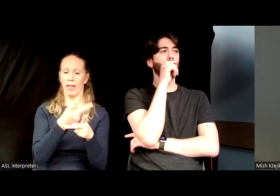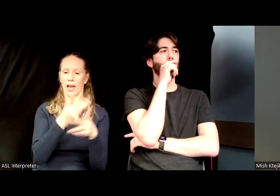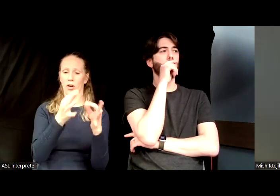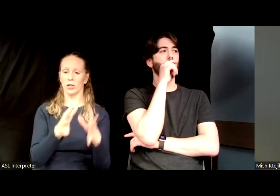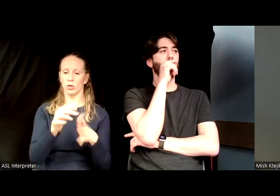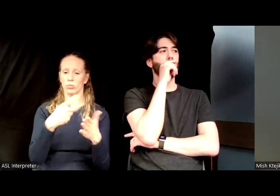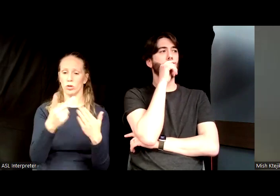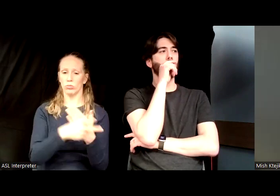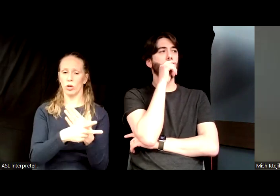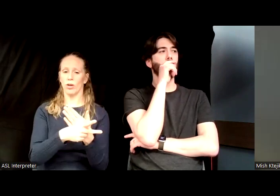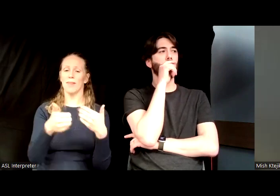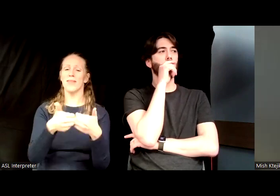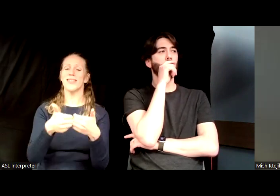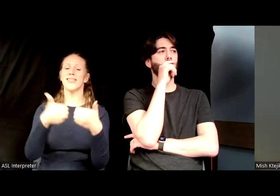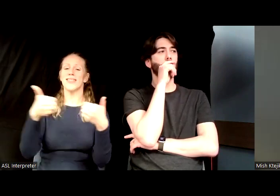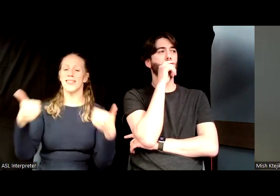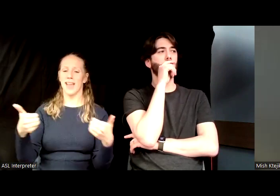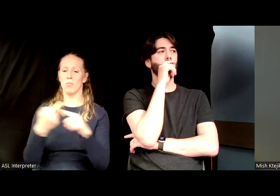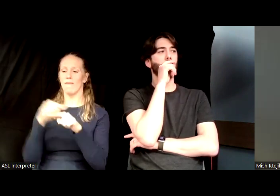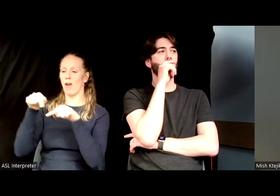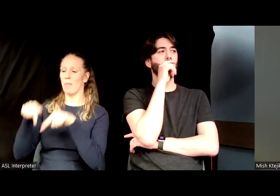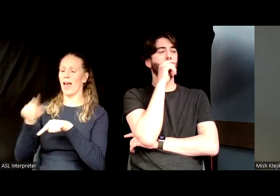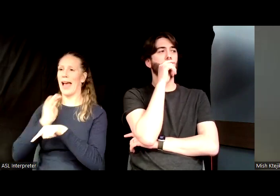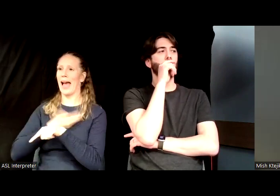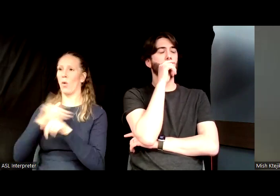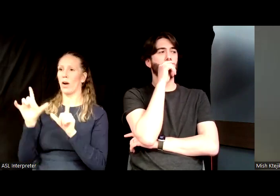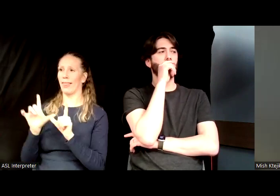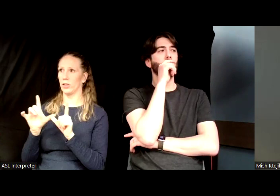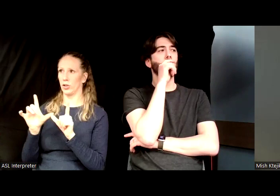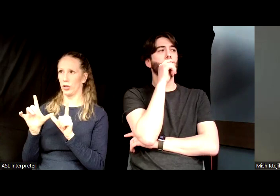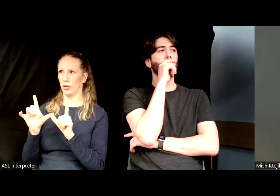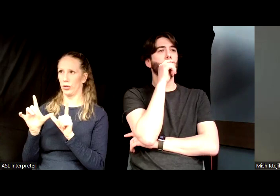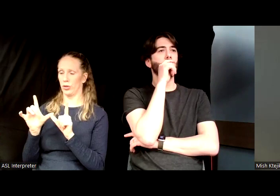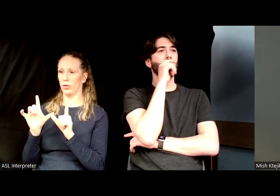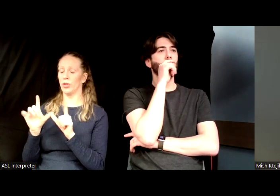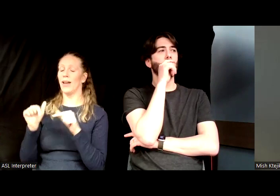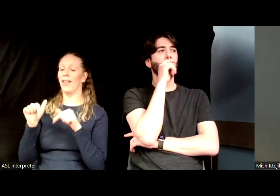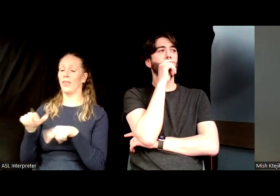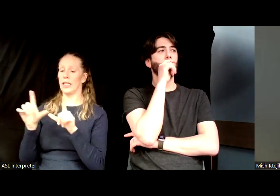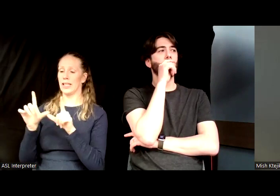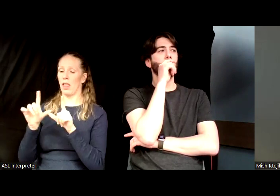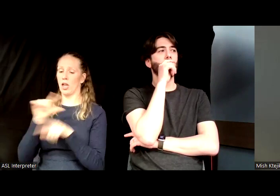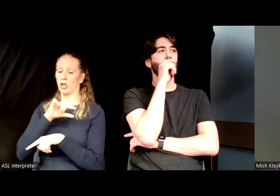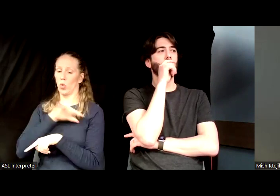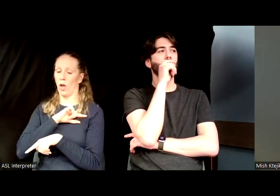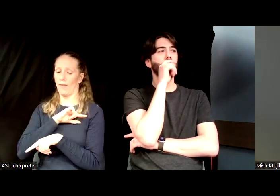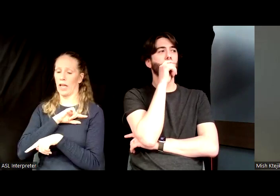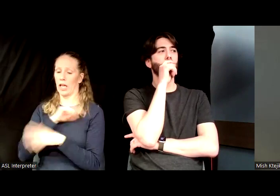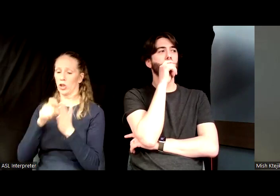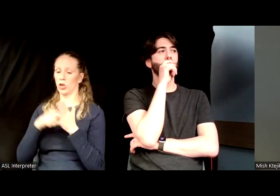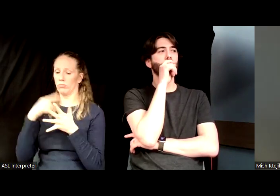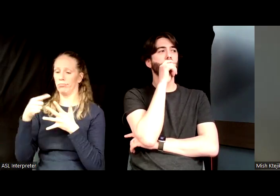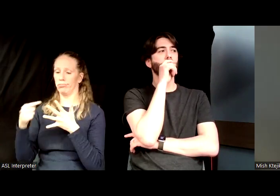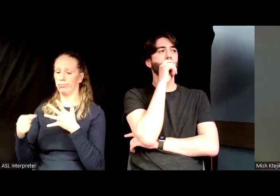Program, is separate from this licensure. And this licensure qualifications